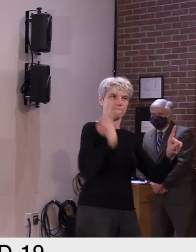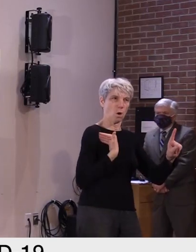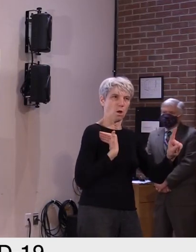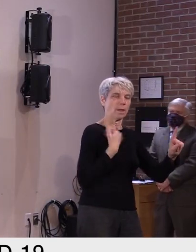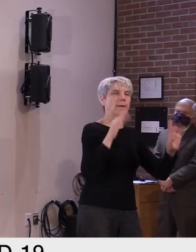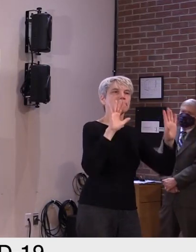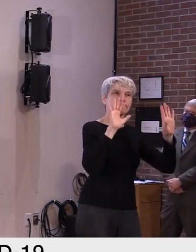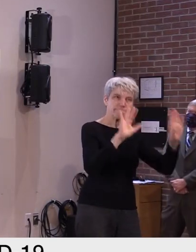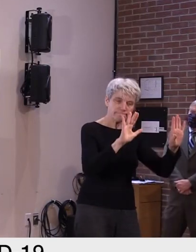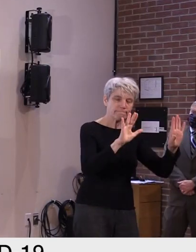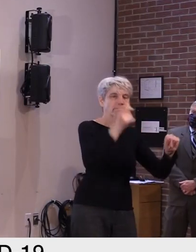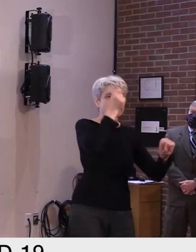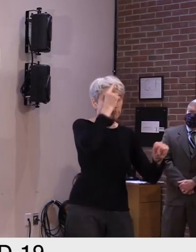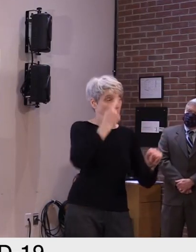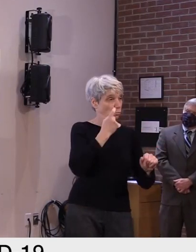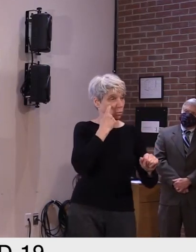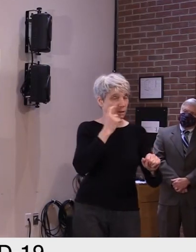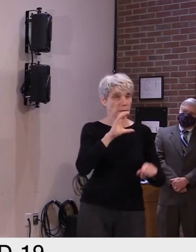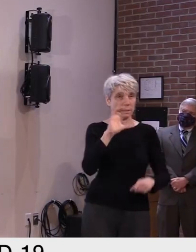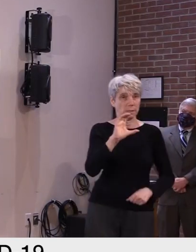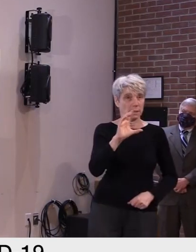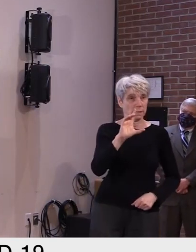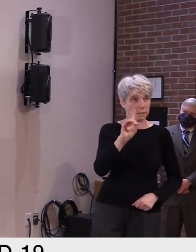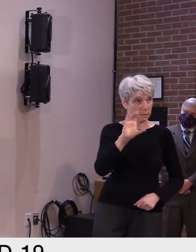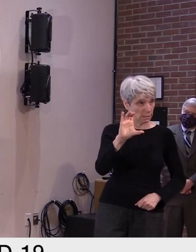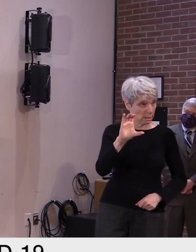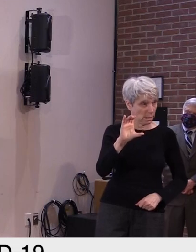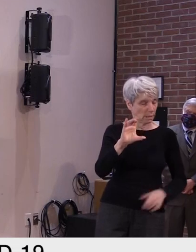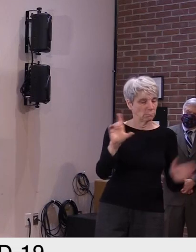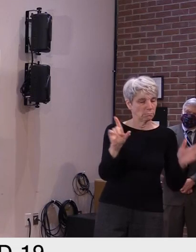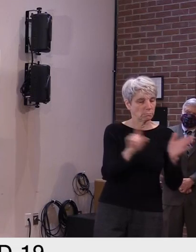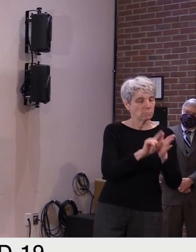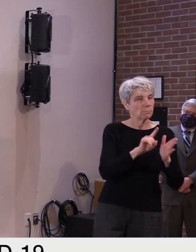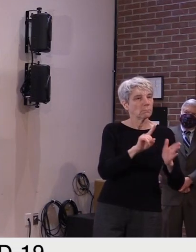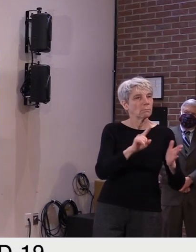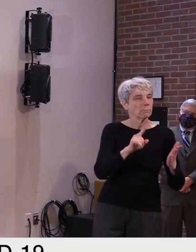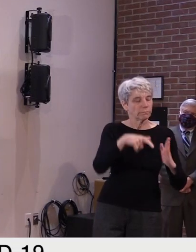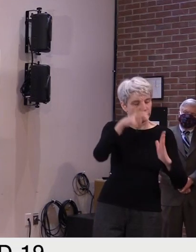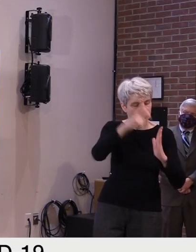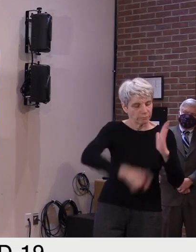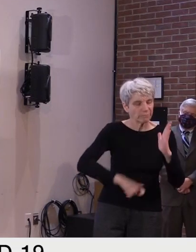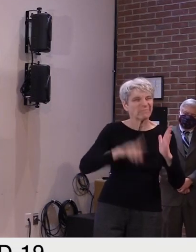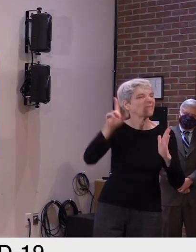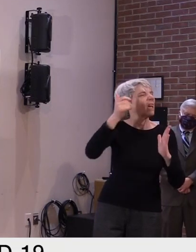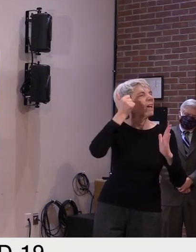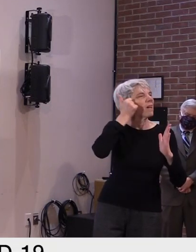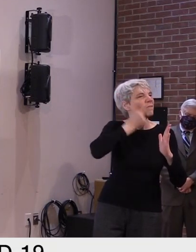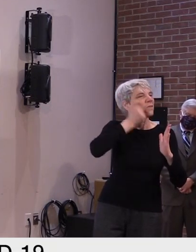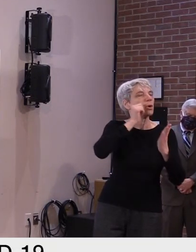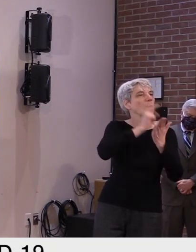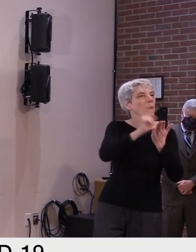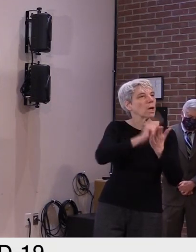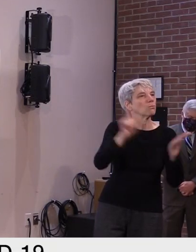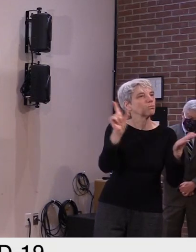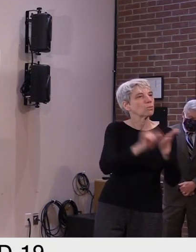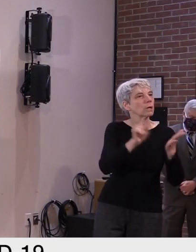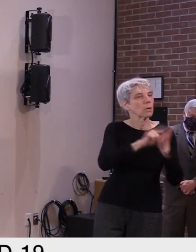Recently, the CDC had a report in their Morbidity and Mortality Weekly Reports